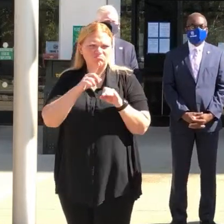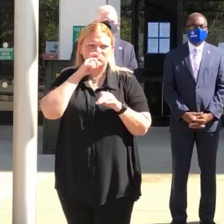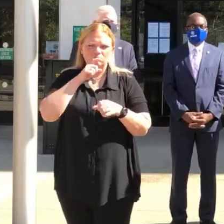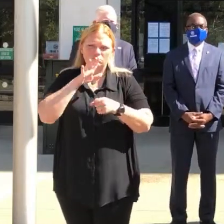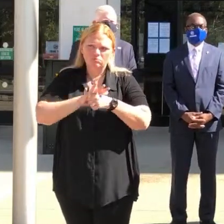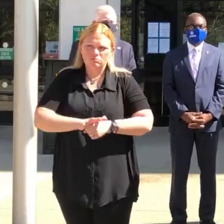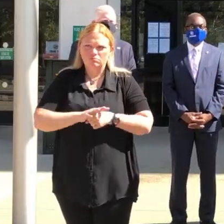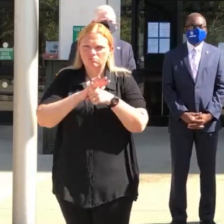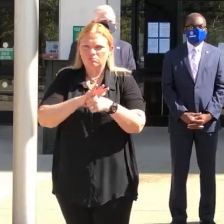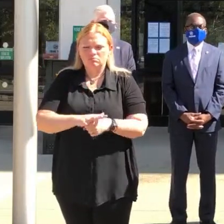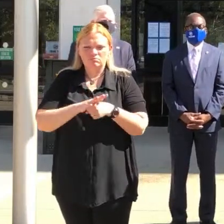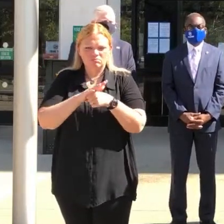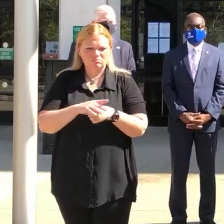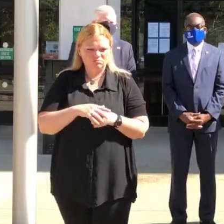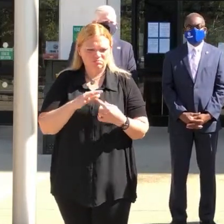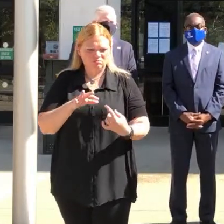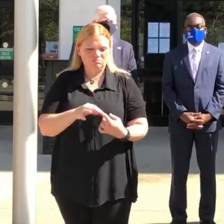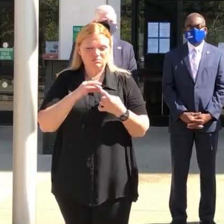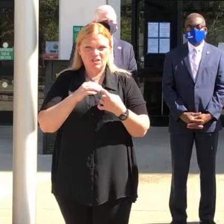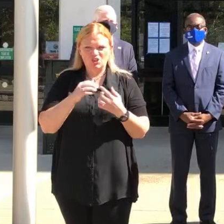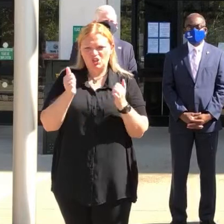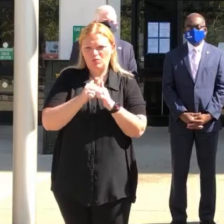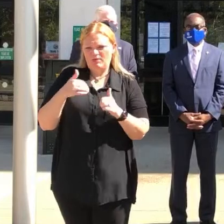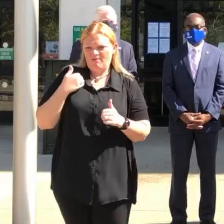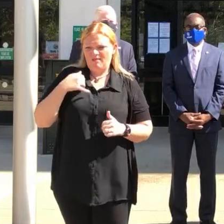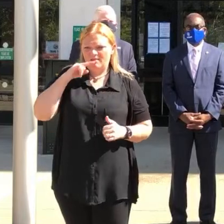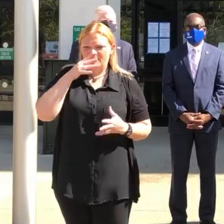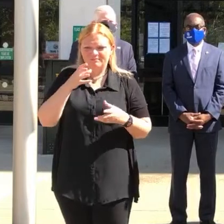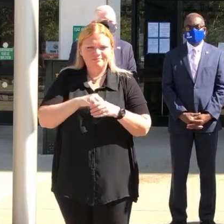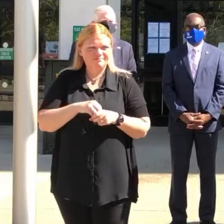stressful, especially when there are young kids involved.